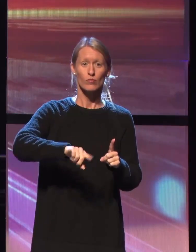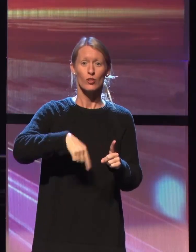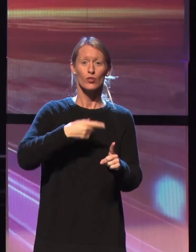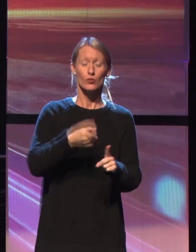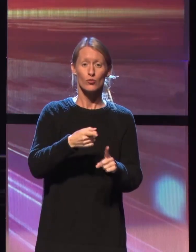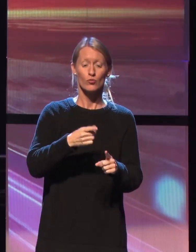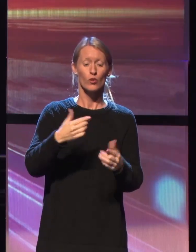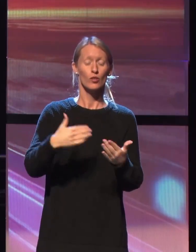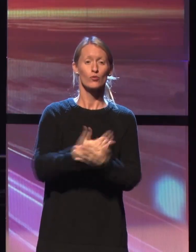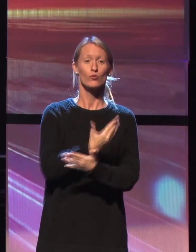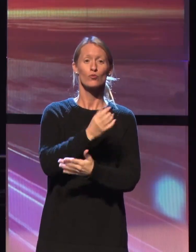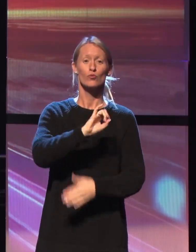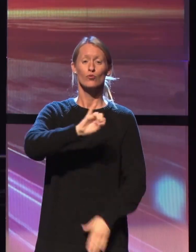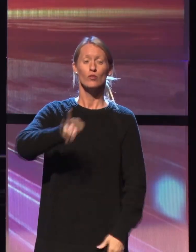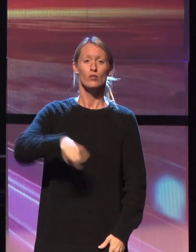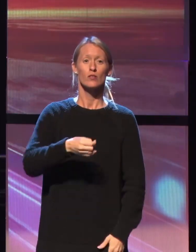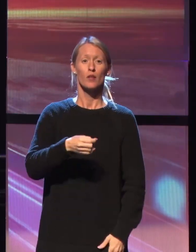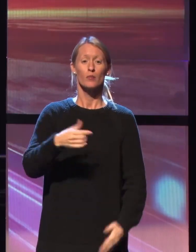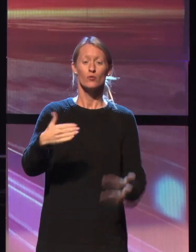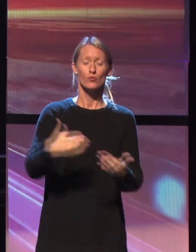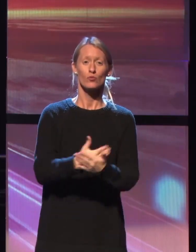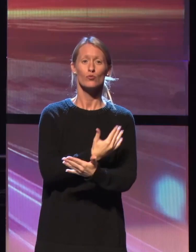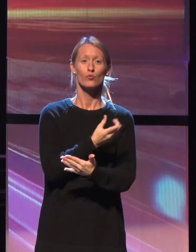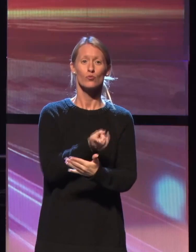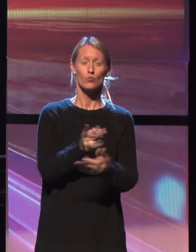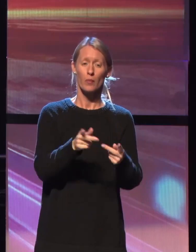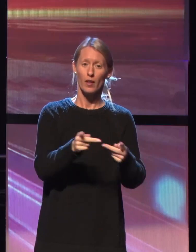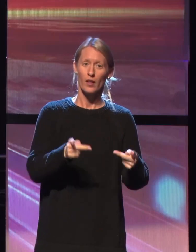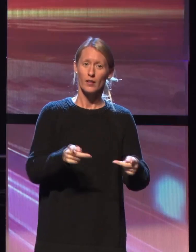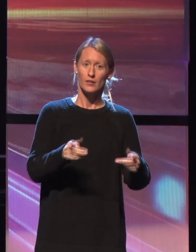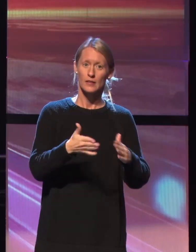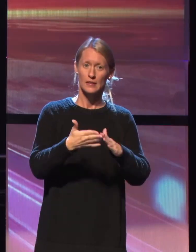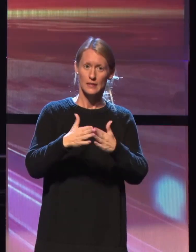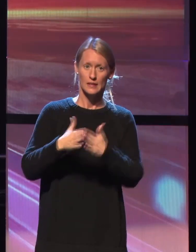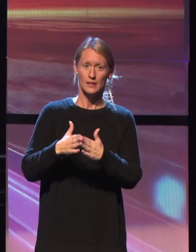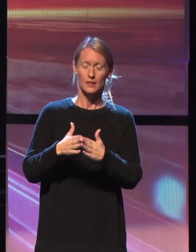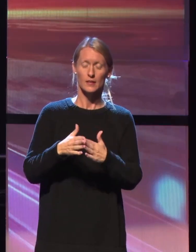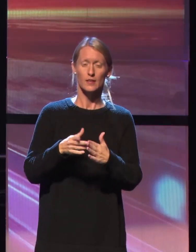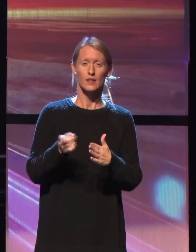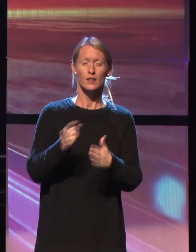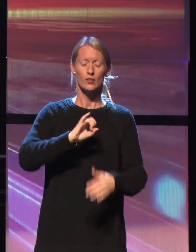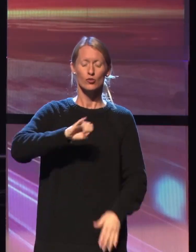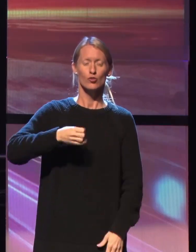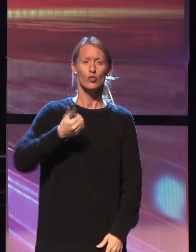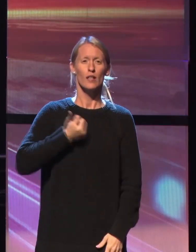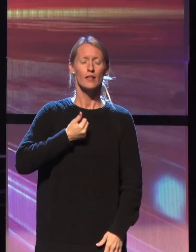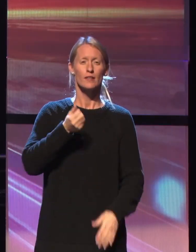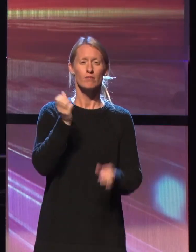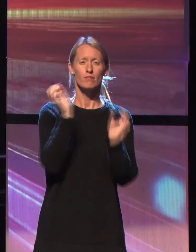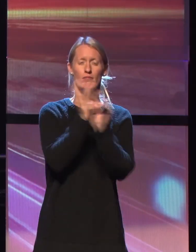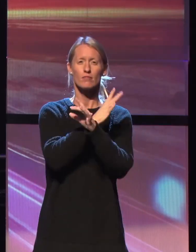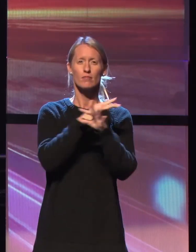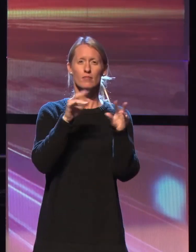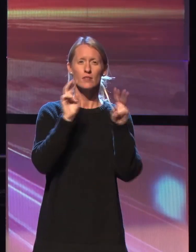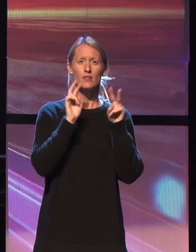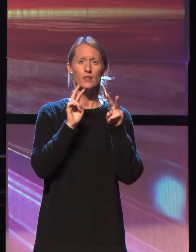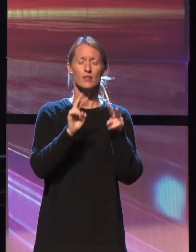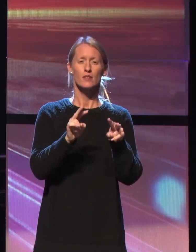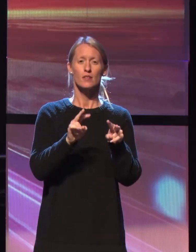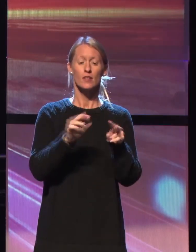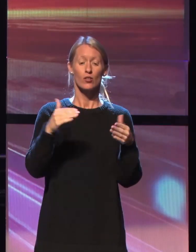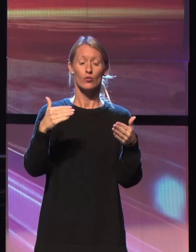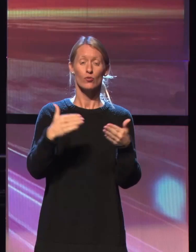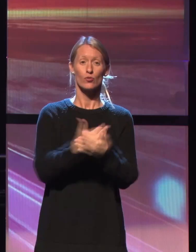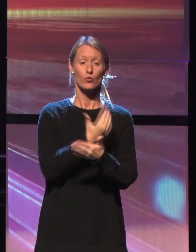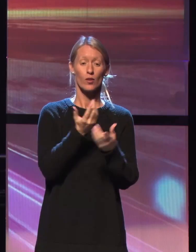bride. And so when John sees this and he imagines this, he's crying out, there's something brand new happening